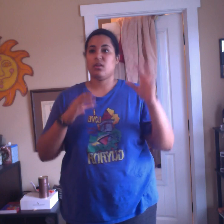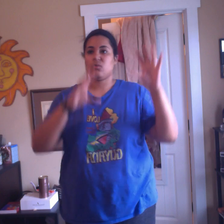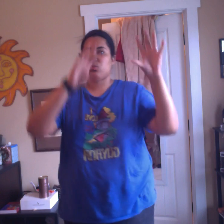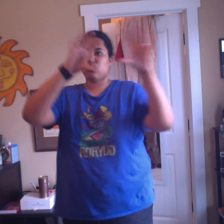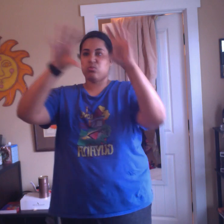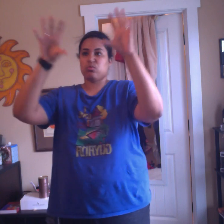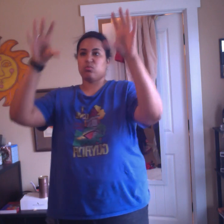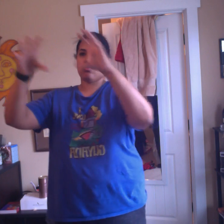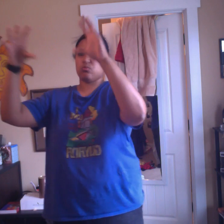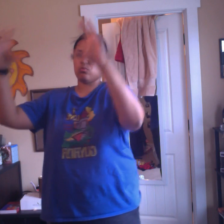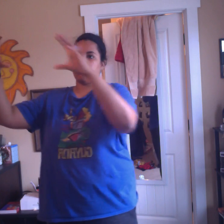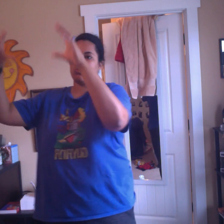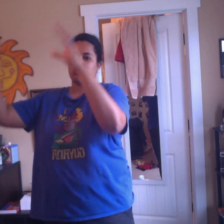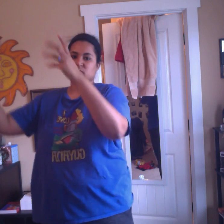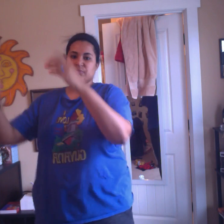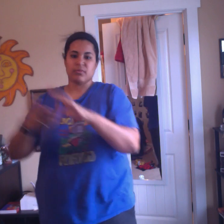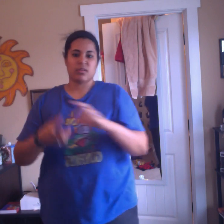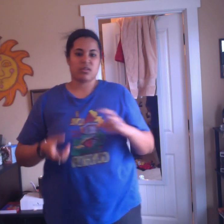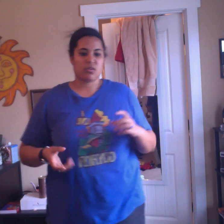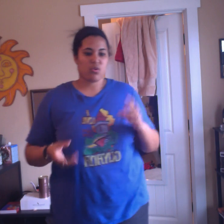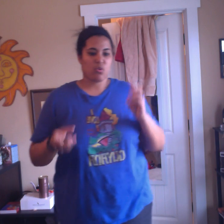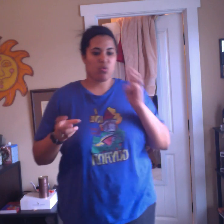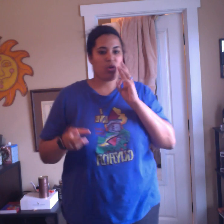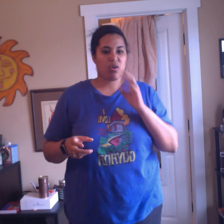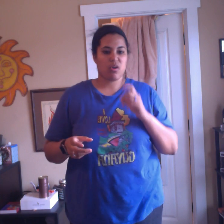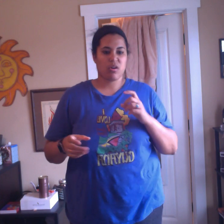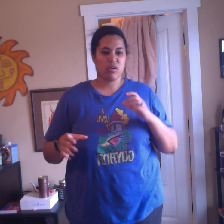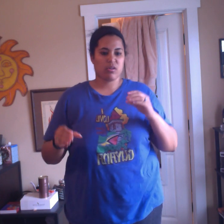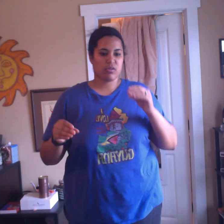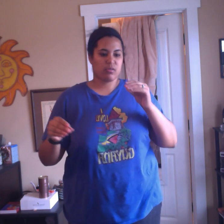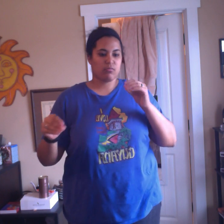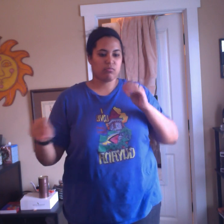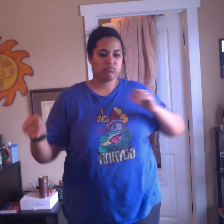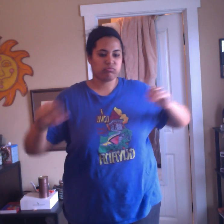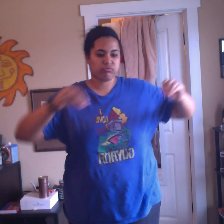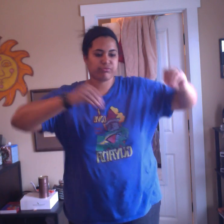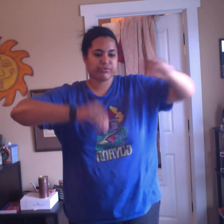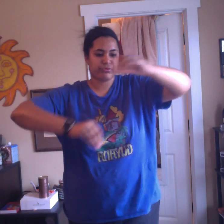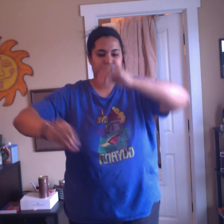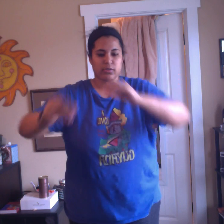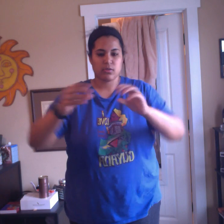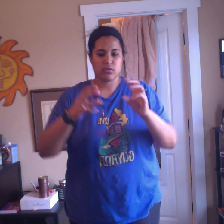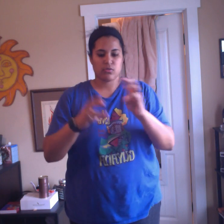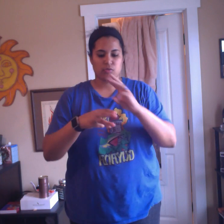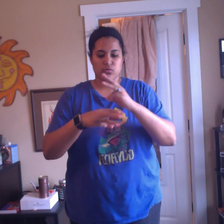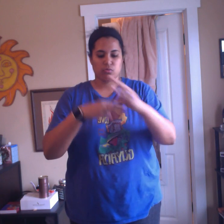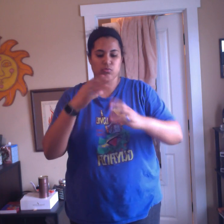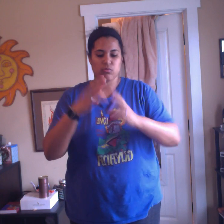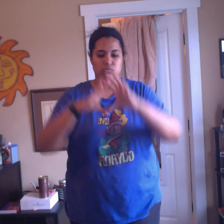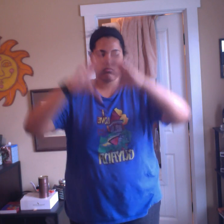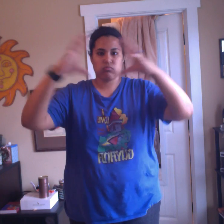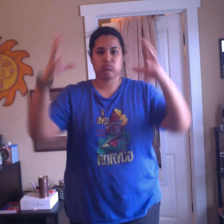across the Earth. This is one of the ways the Earth regulates its temperature. And that, my friends, is